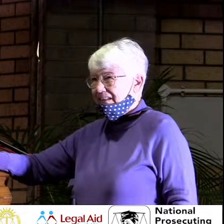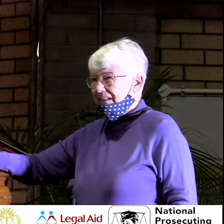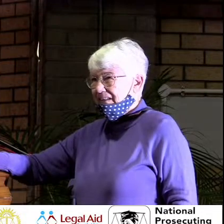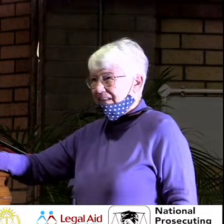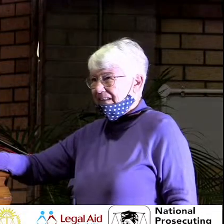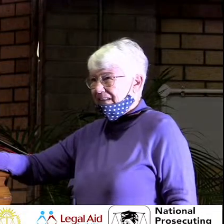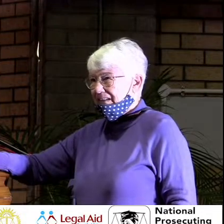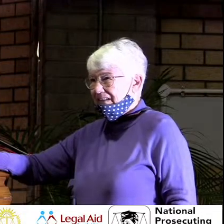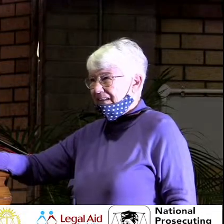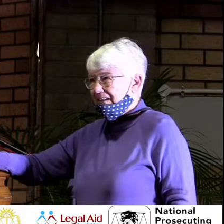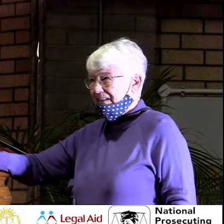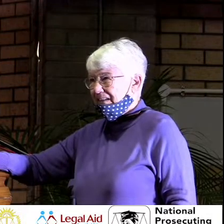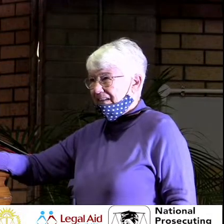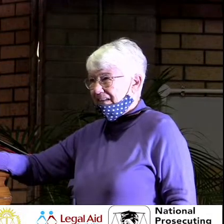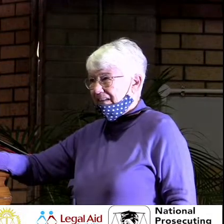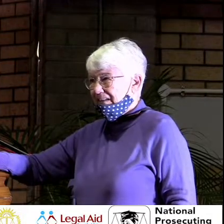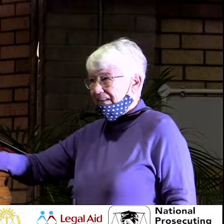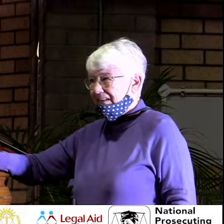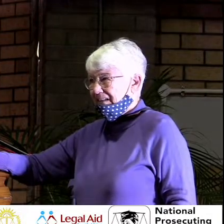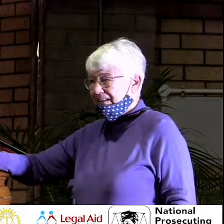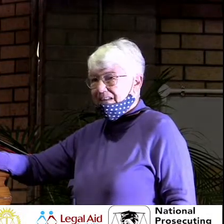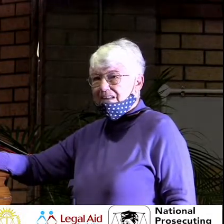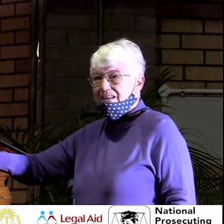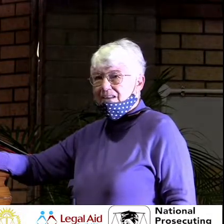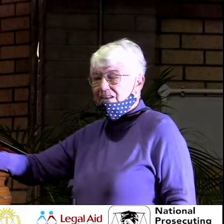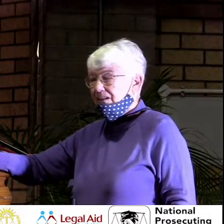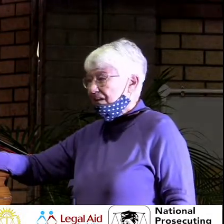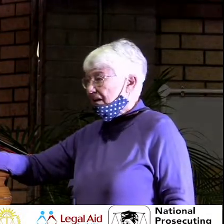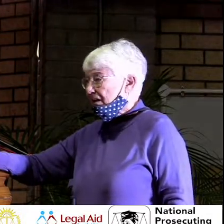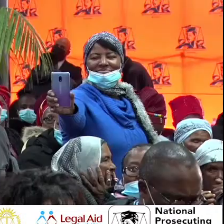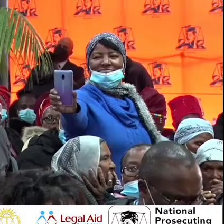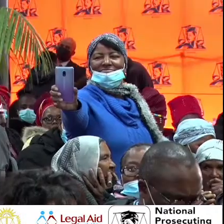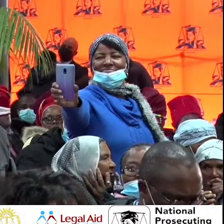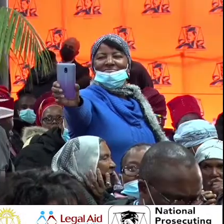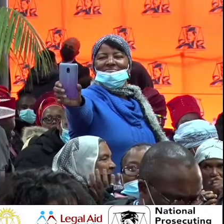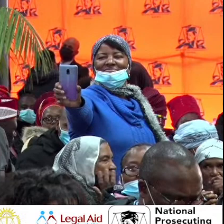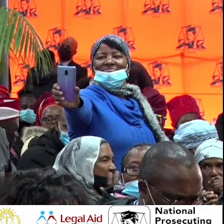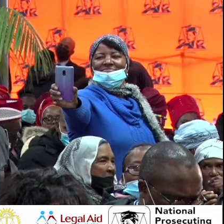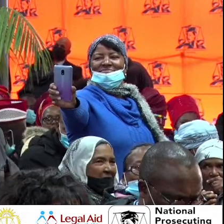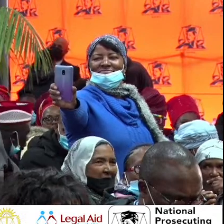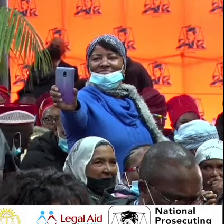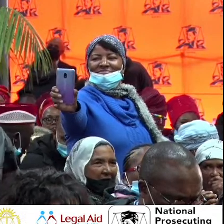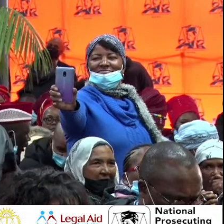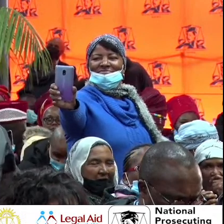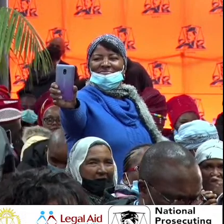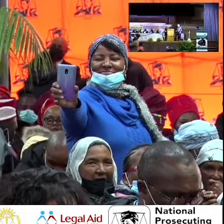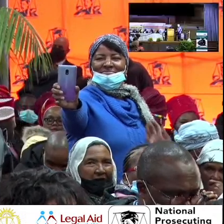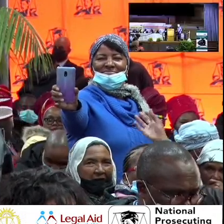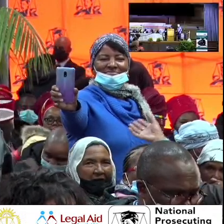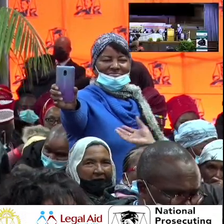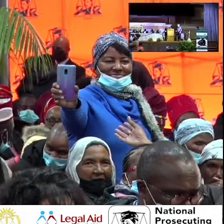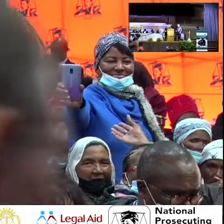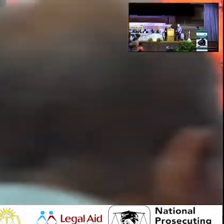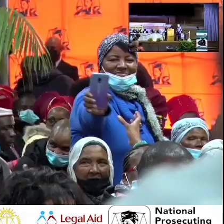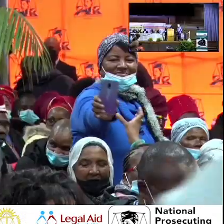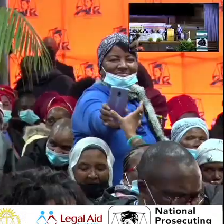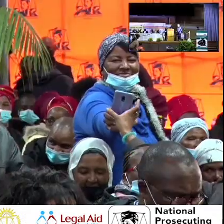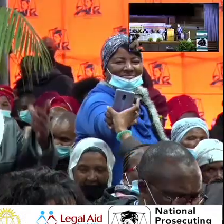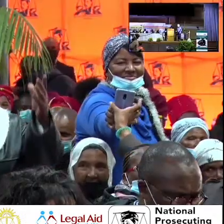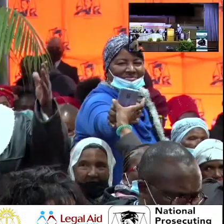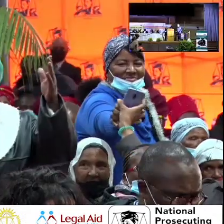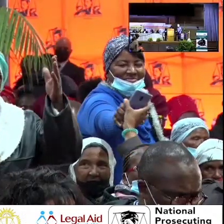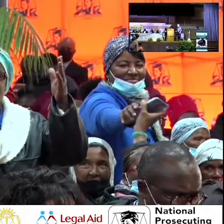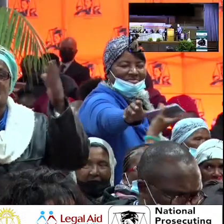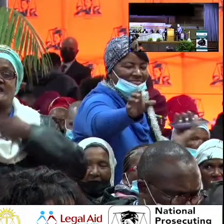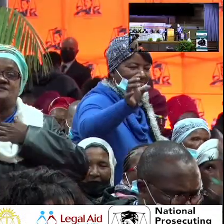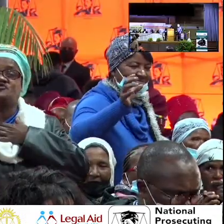Number 4, and then number 5. We're done. Yeah. No turning bandages. We've